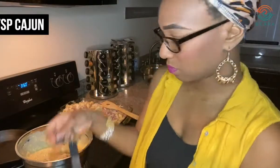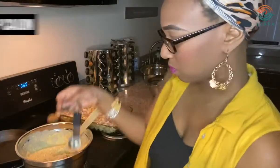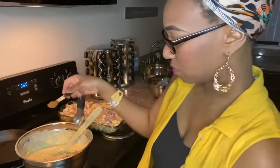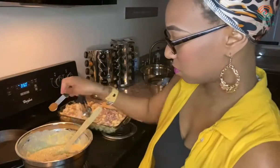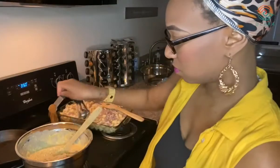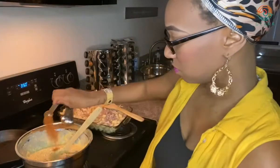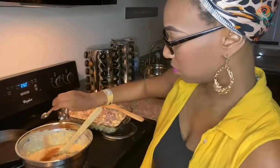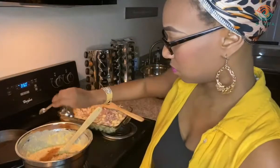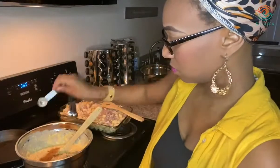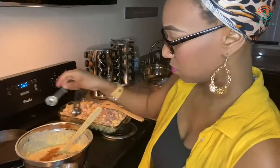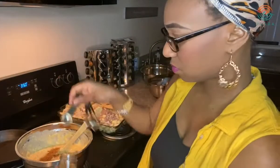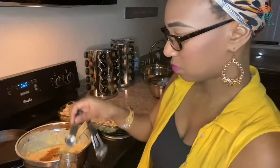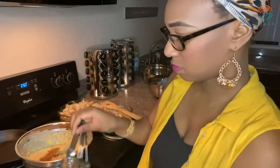I poured in 2 teaspoons.